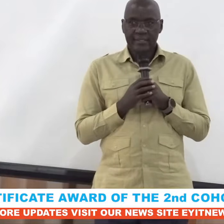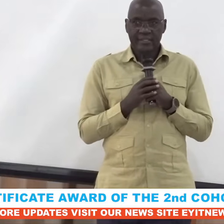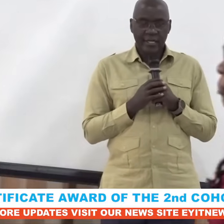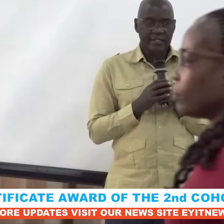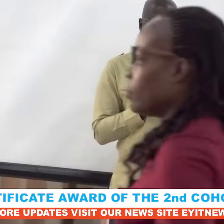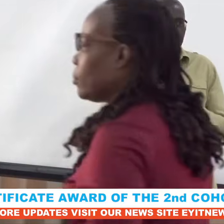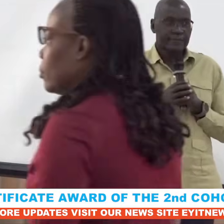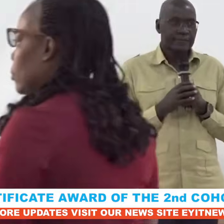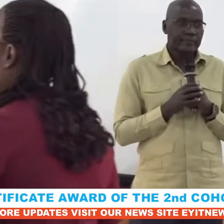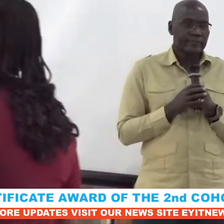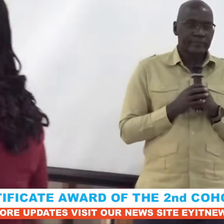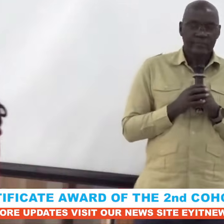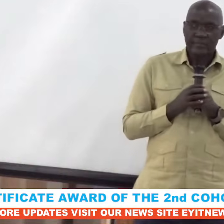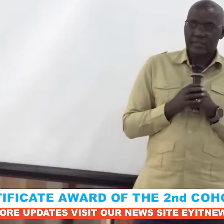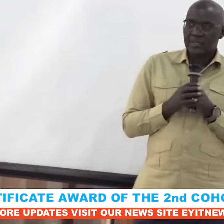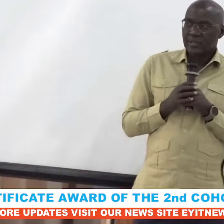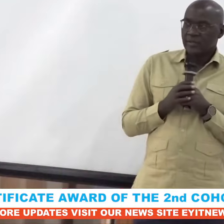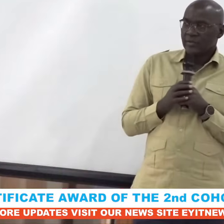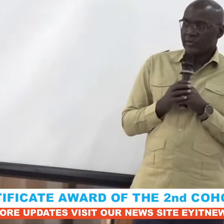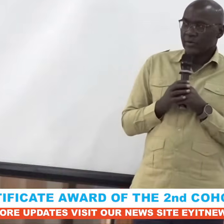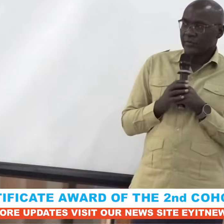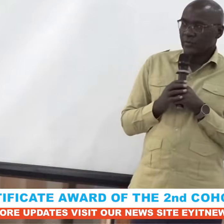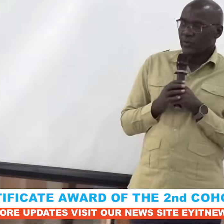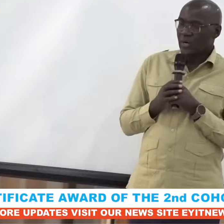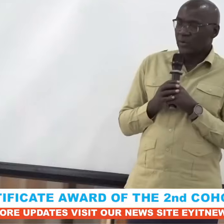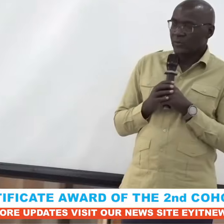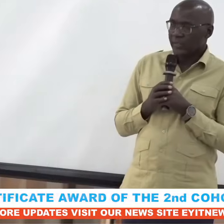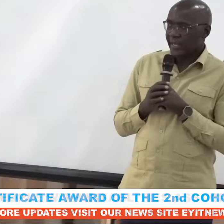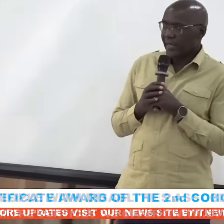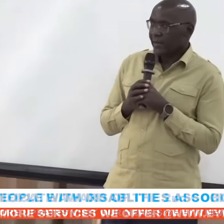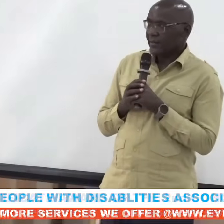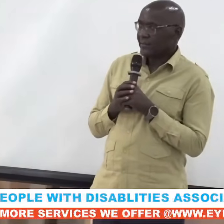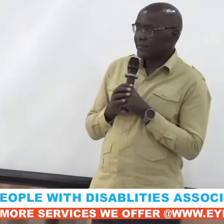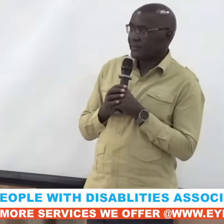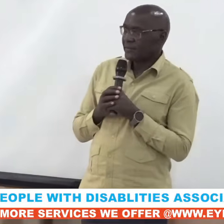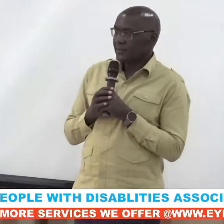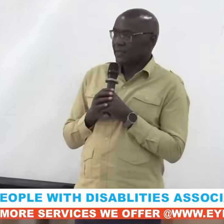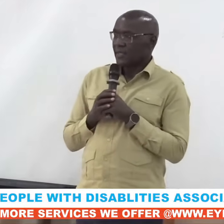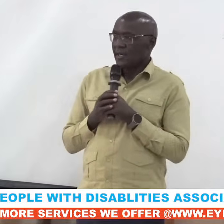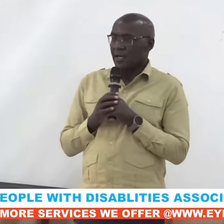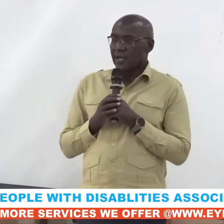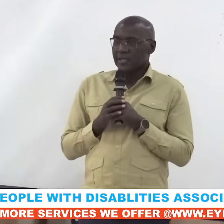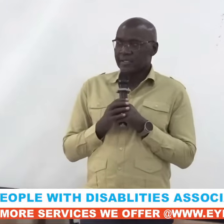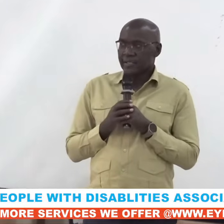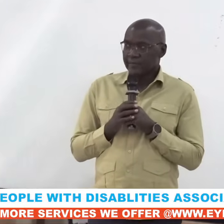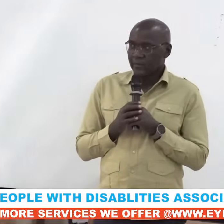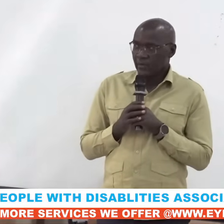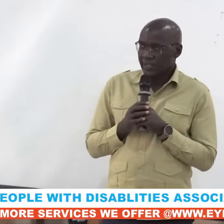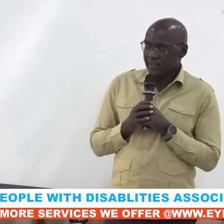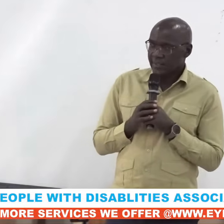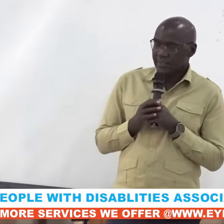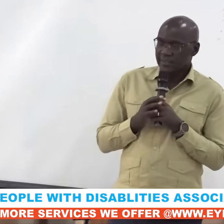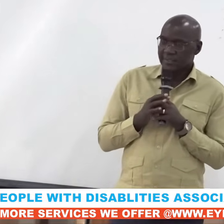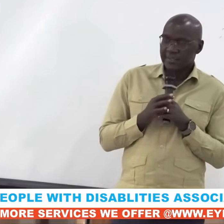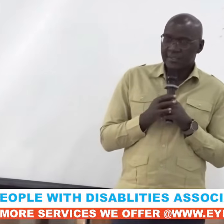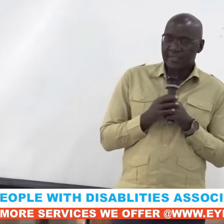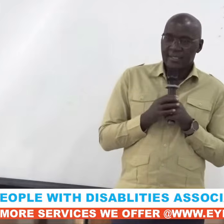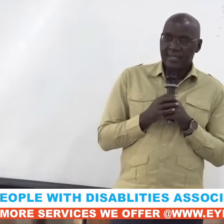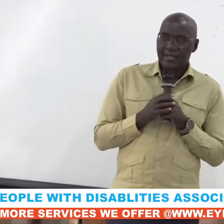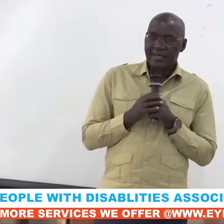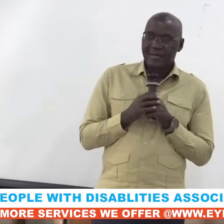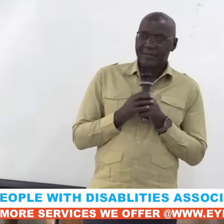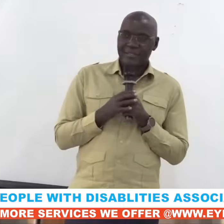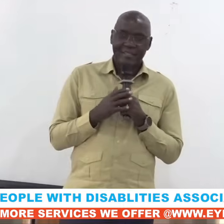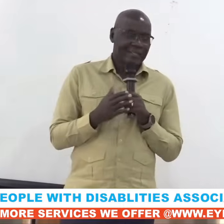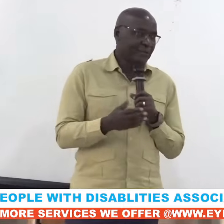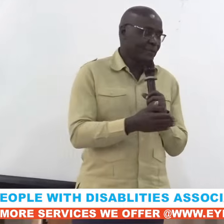MUST shine. You have to go out there and serve the world.